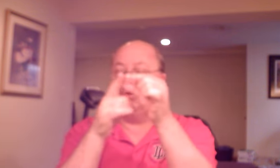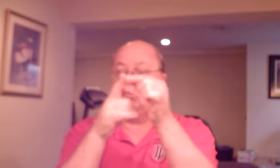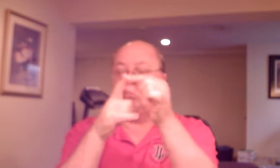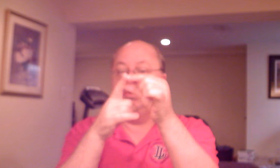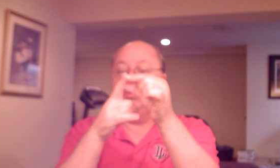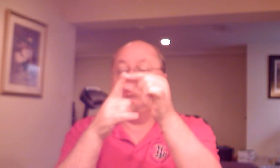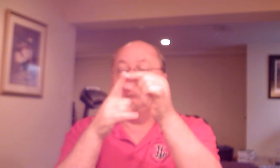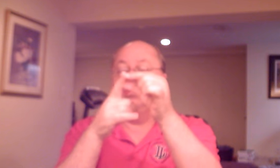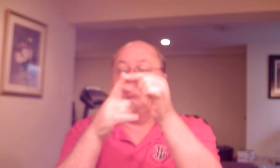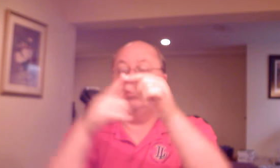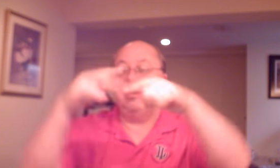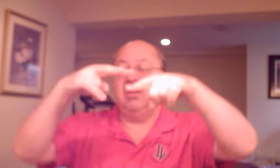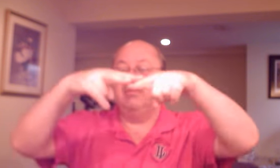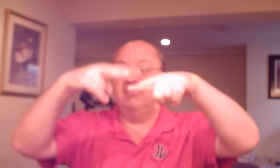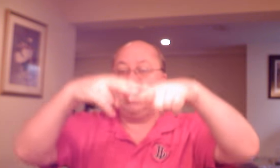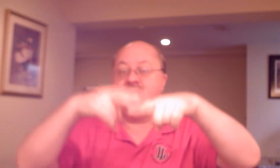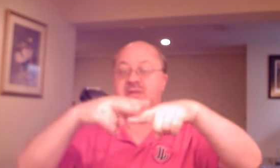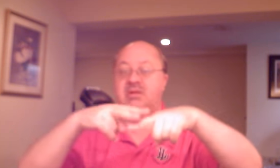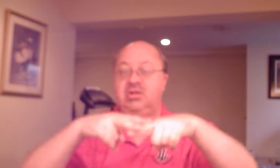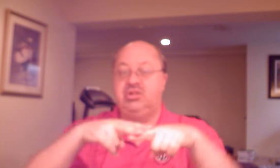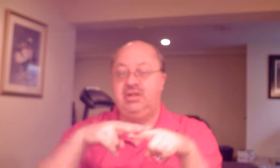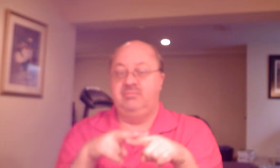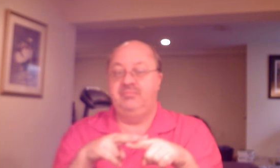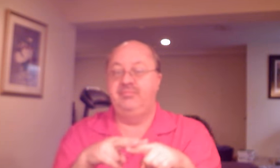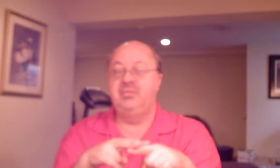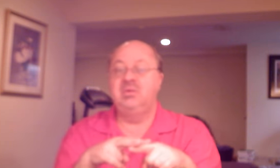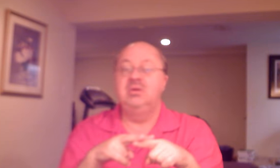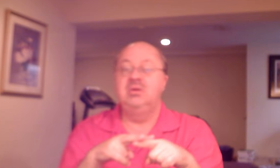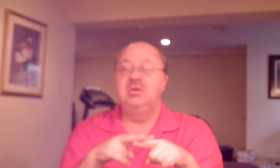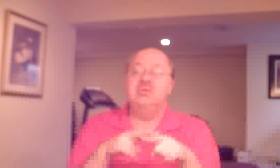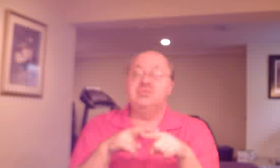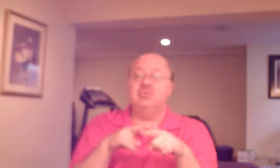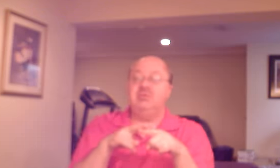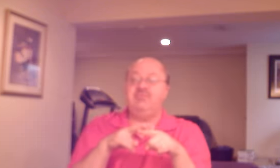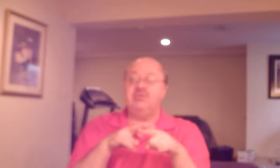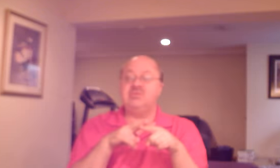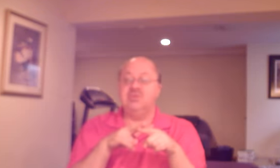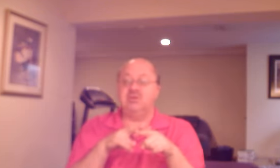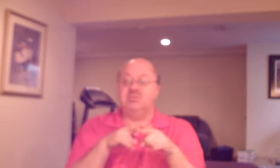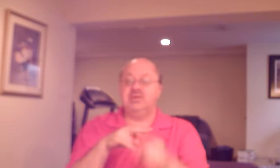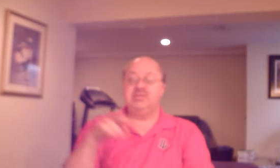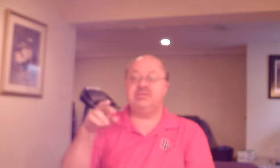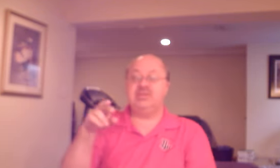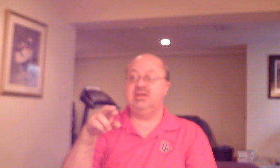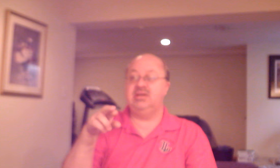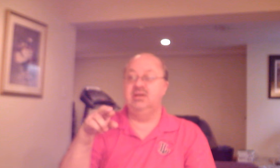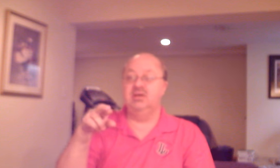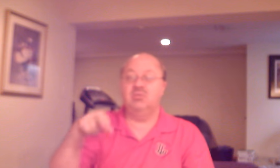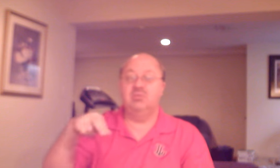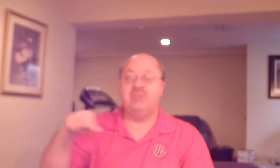words on the vocabulary sheet. So when we first look, we're going to see